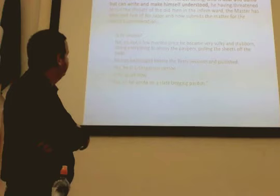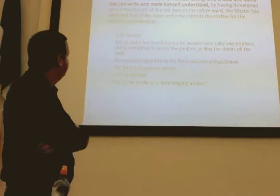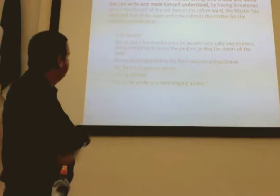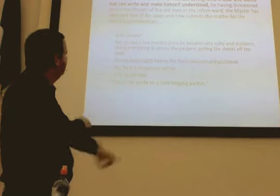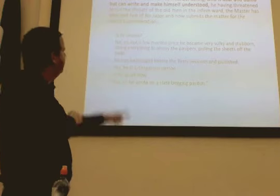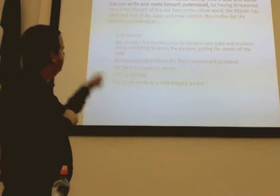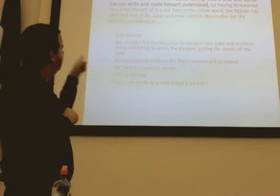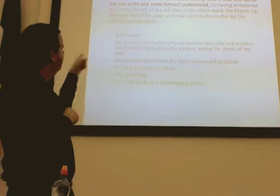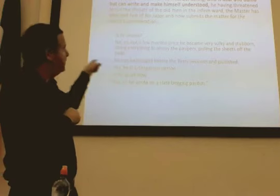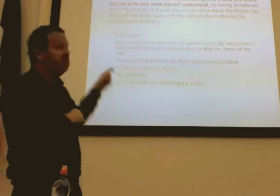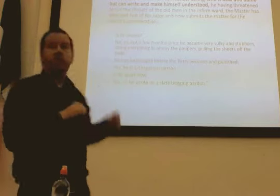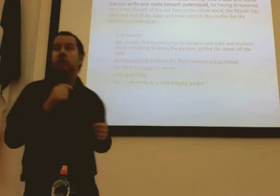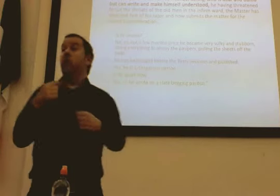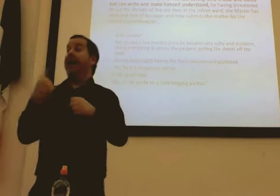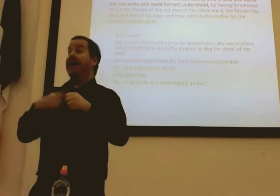the throat.